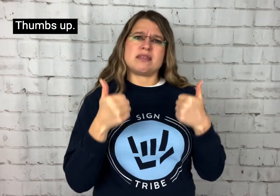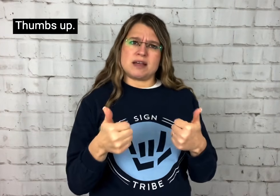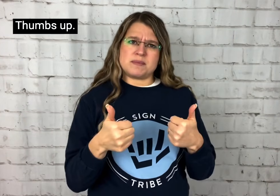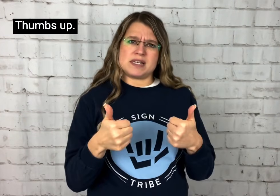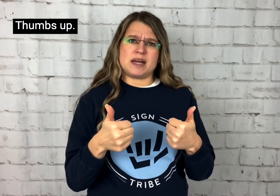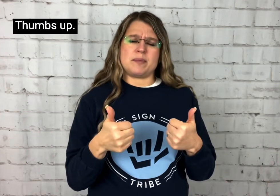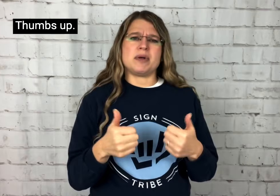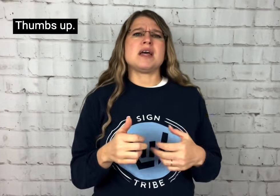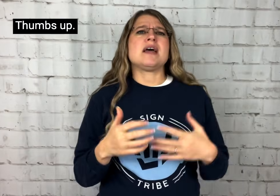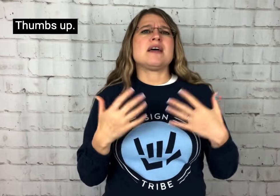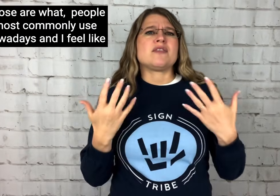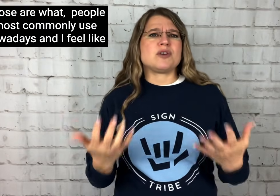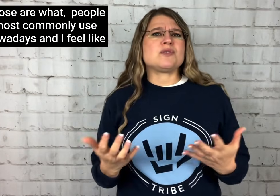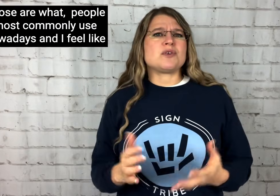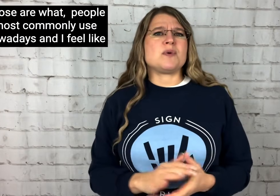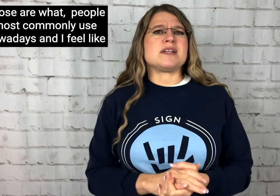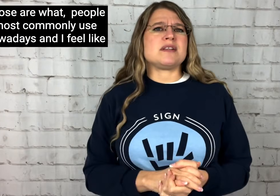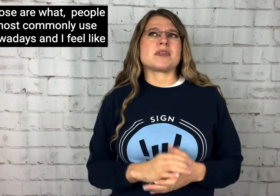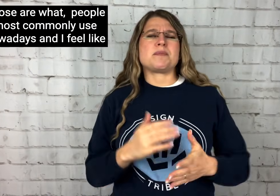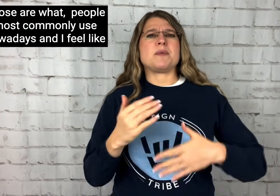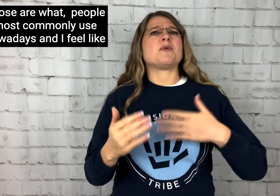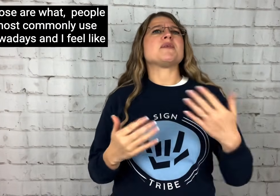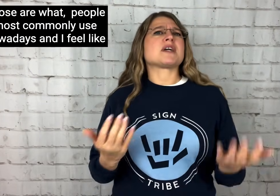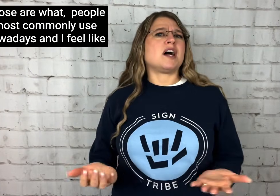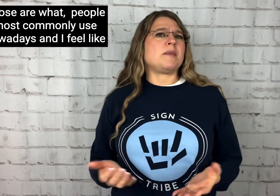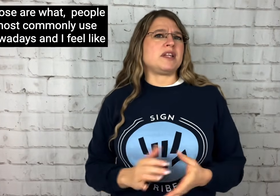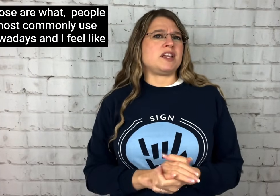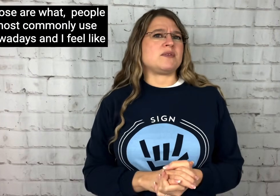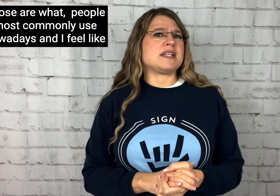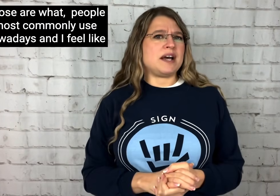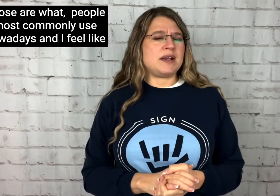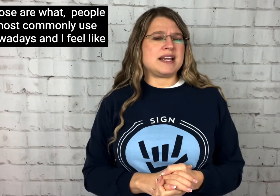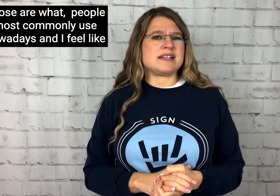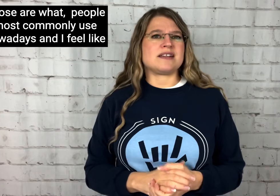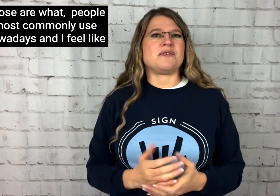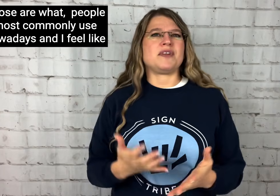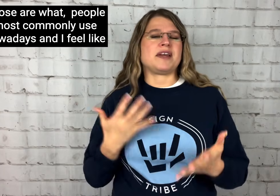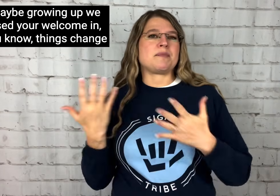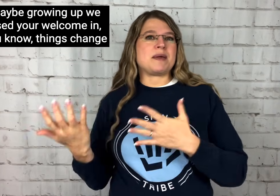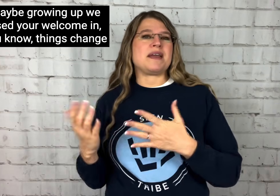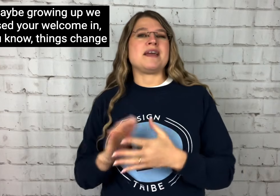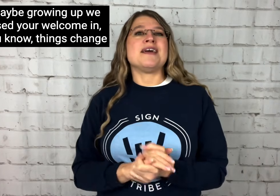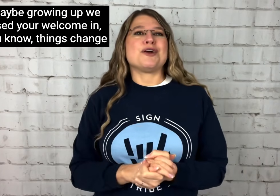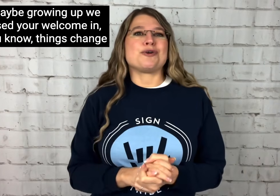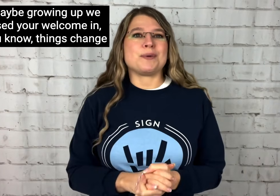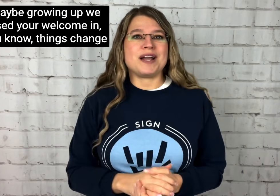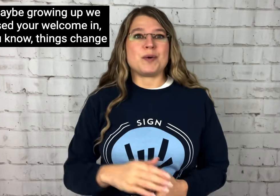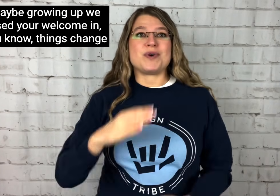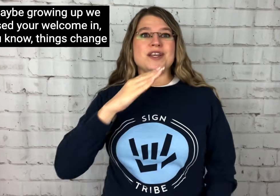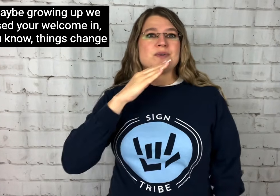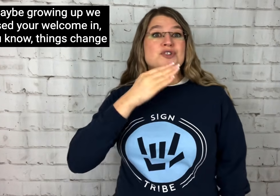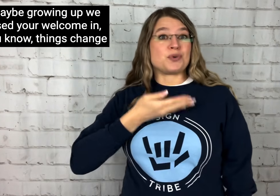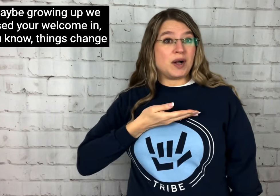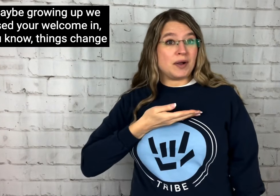thumbs up. Those are what people most commonly use nowadays. And I feel like maybe growing up we used you're